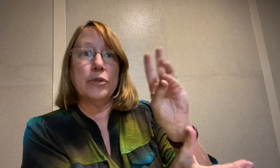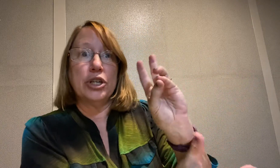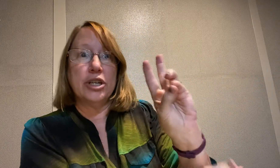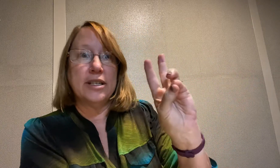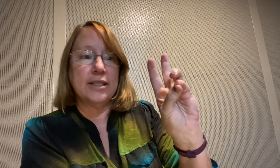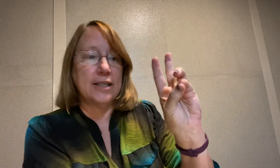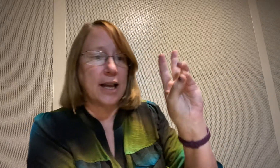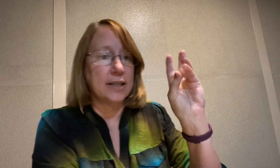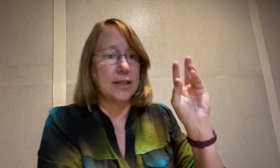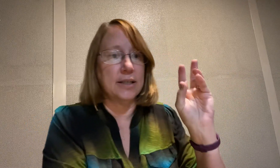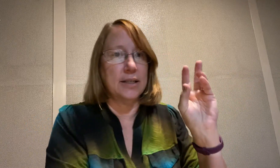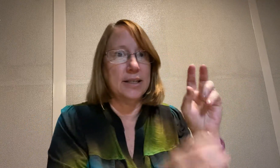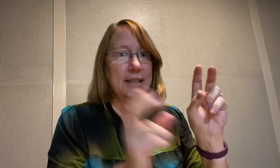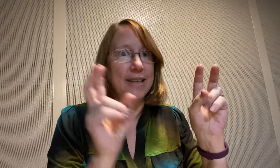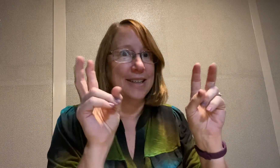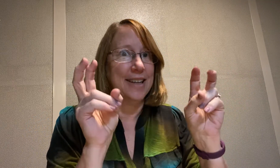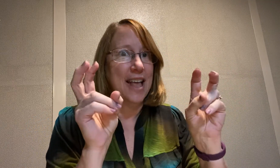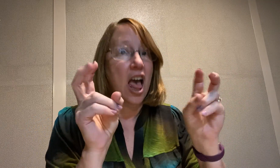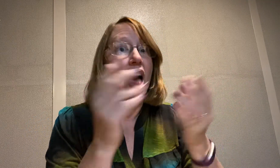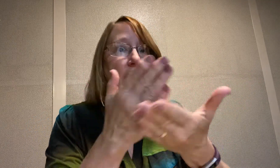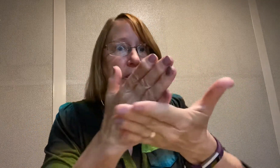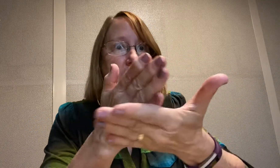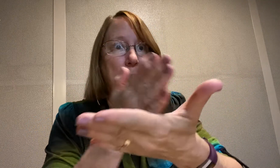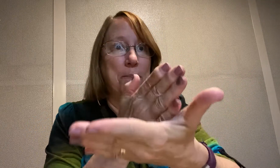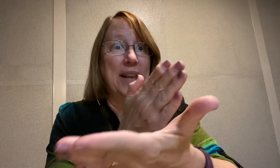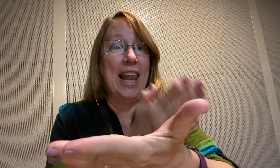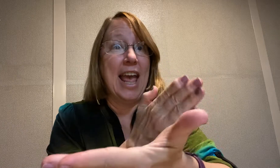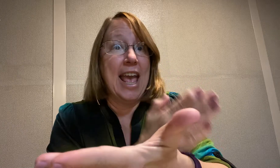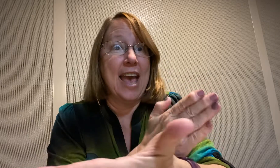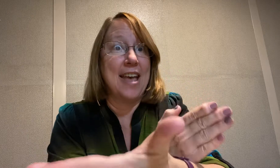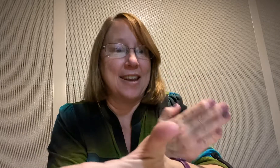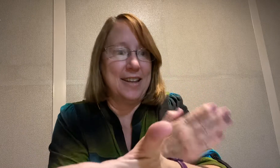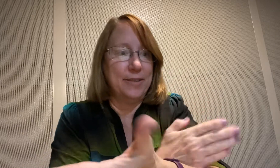Chapter 6, The Plan.